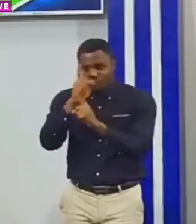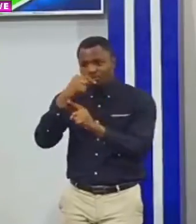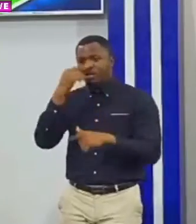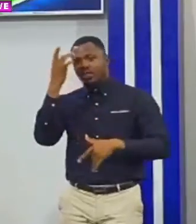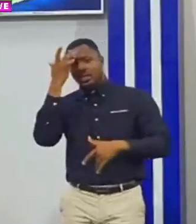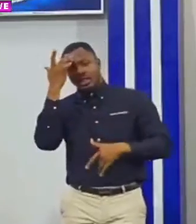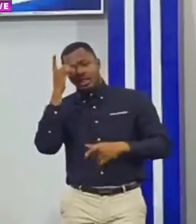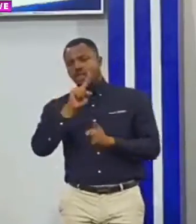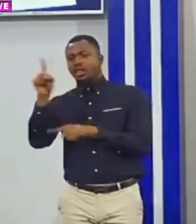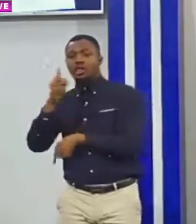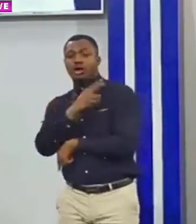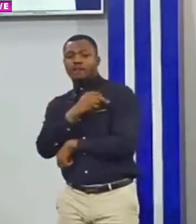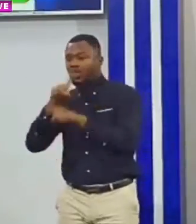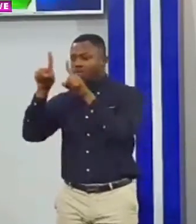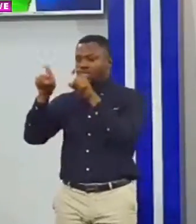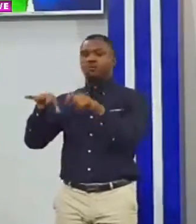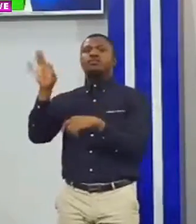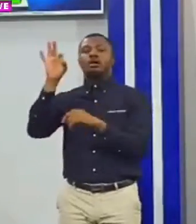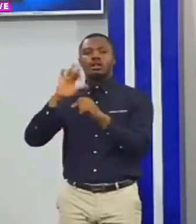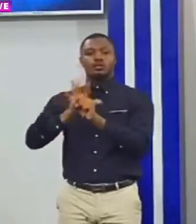and approach the hospital and they are tested.